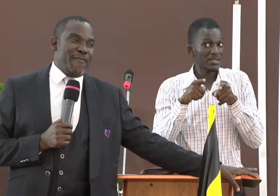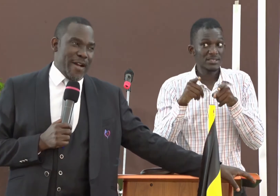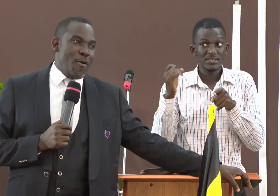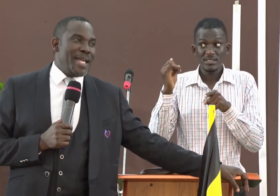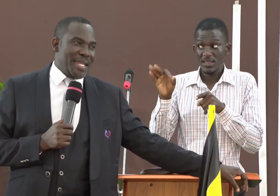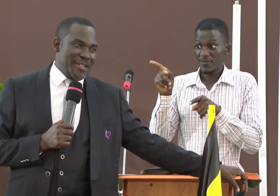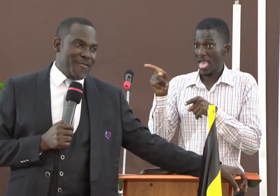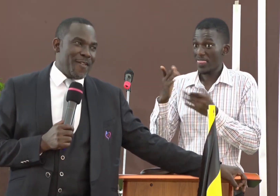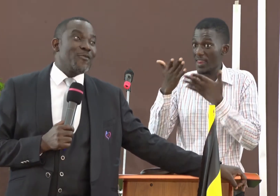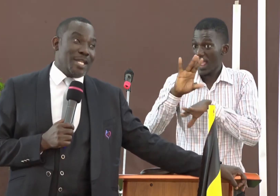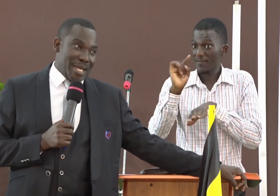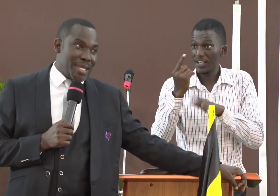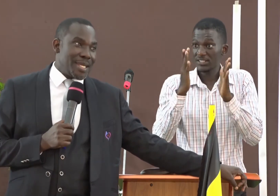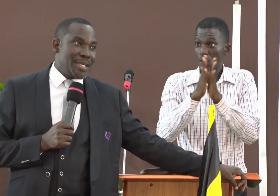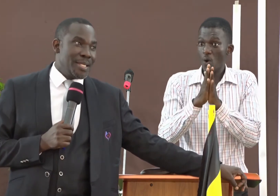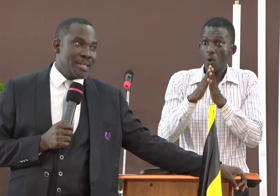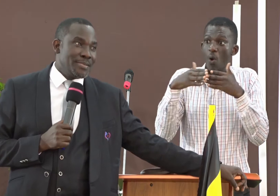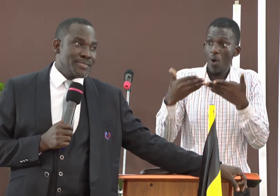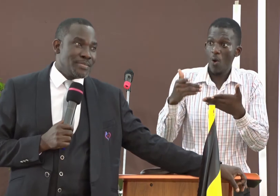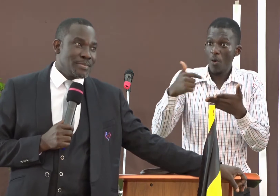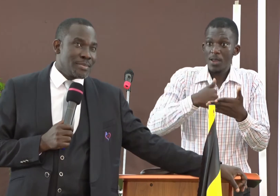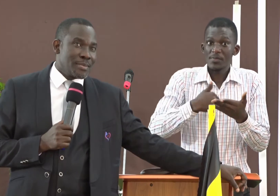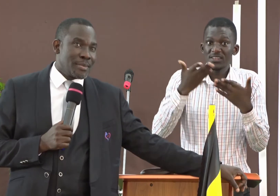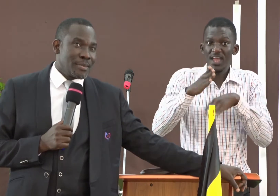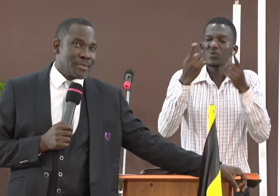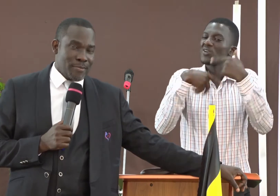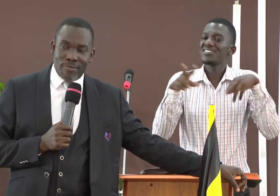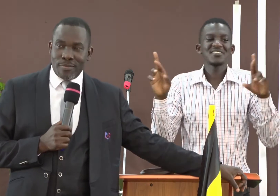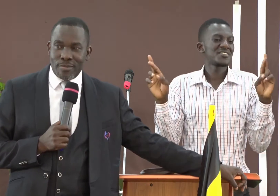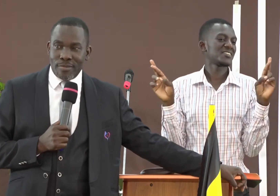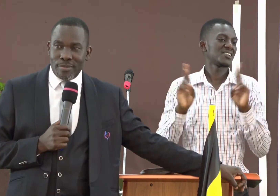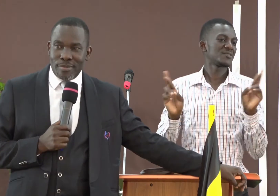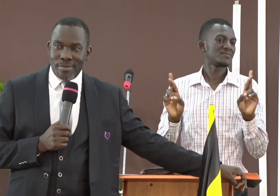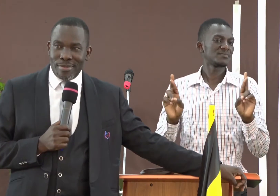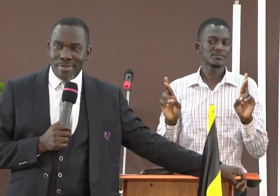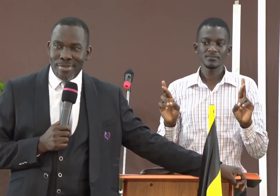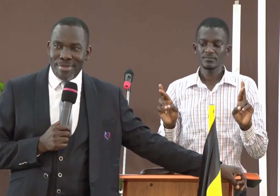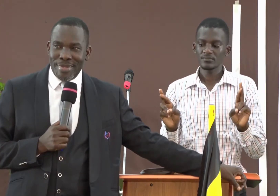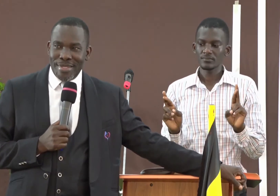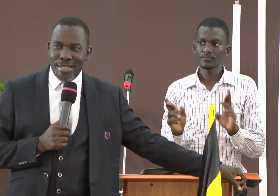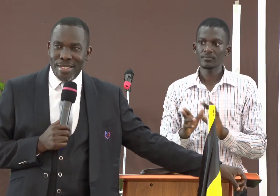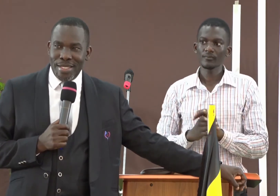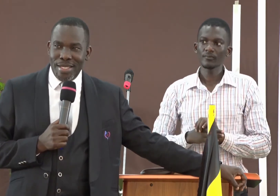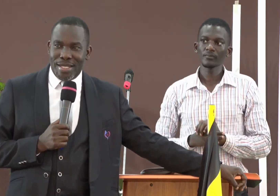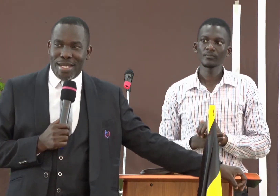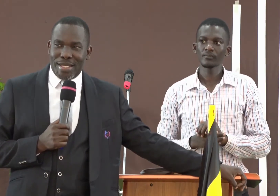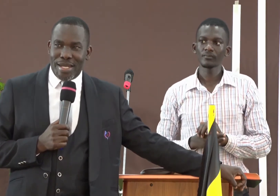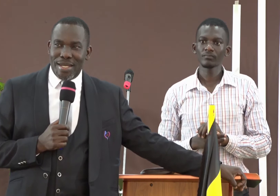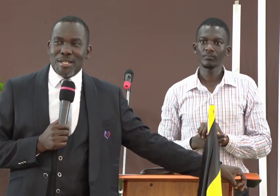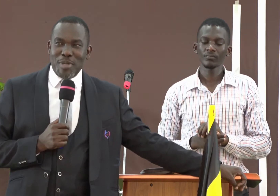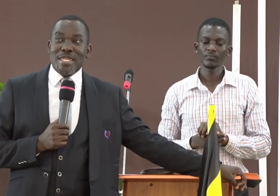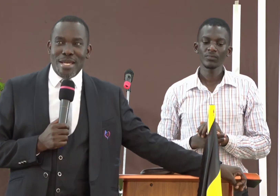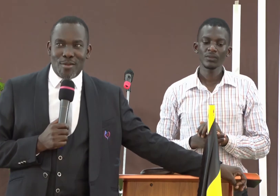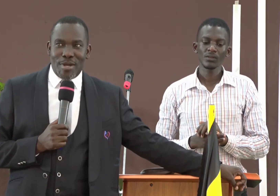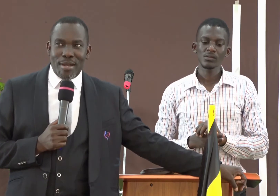kamutanda nafa obanze nemfa twetegese. But if one of us dies before the other, we are ready. Yateka